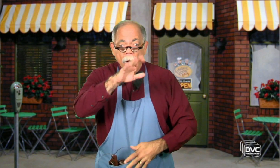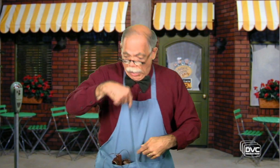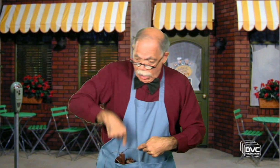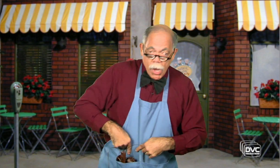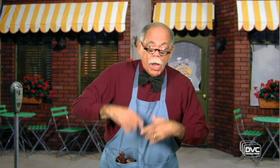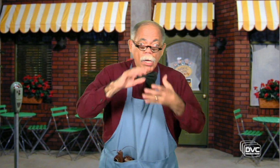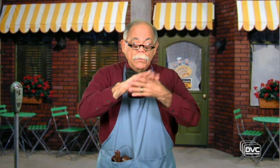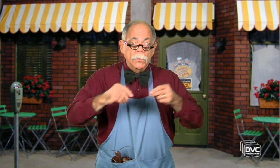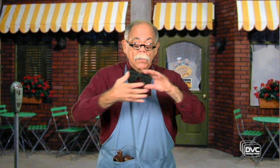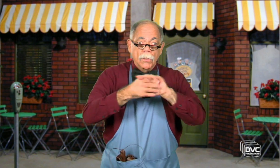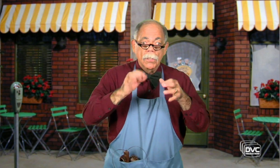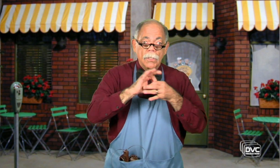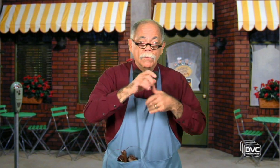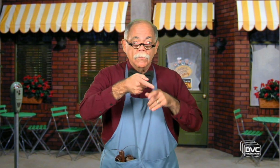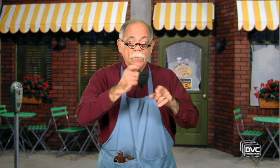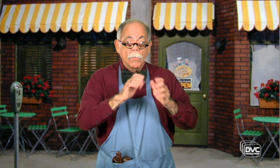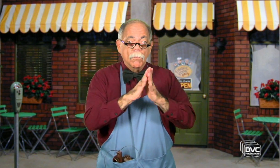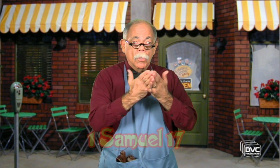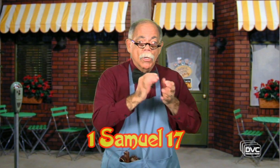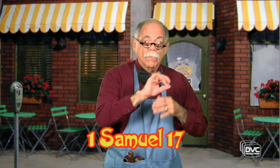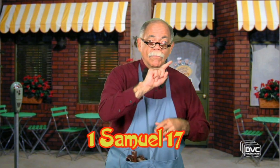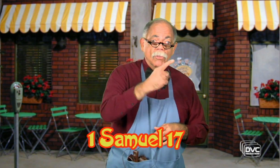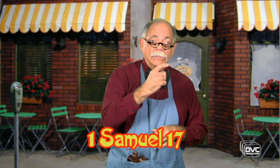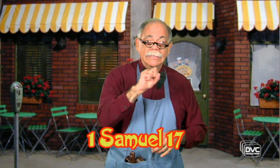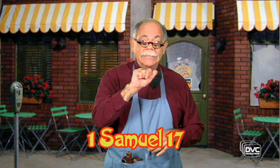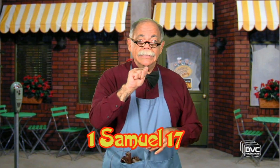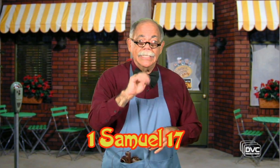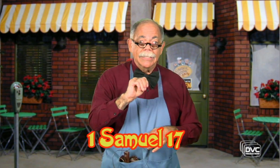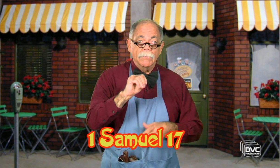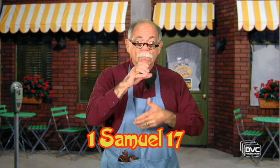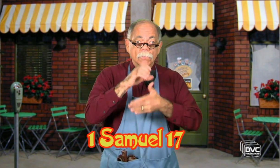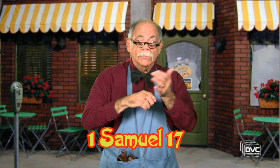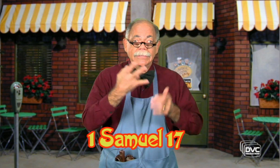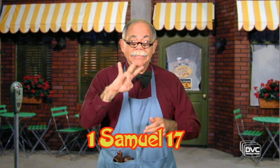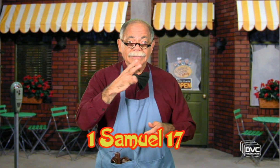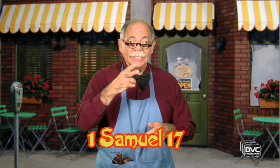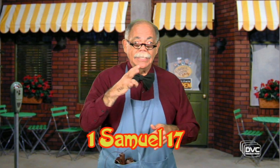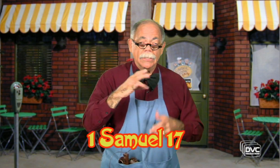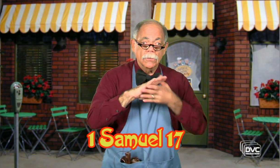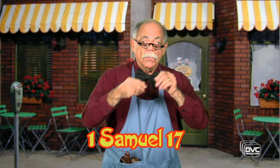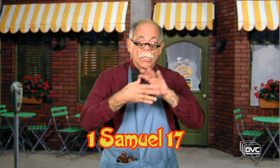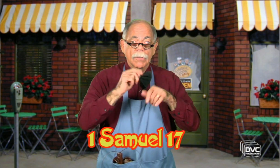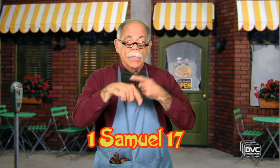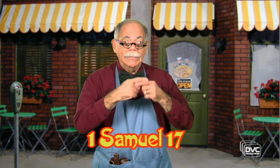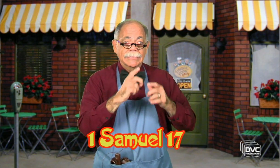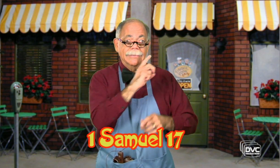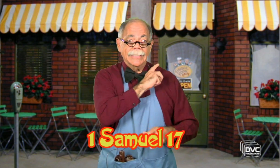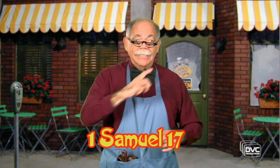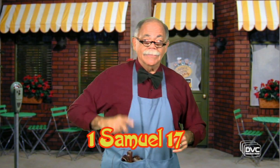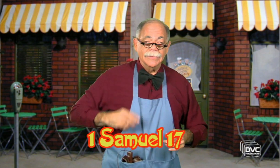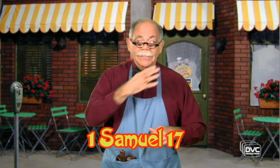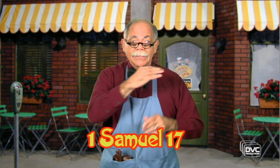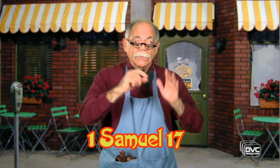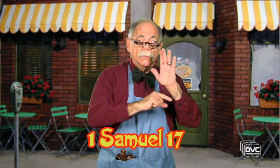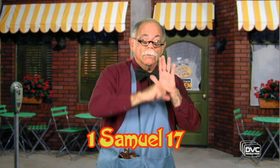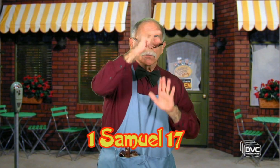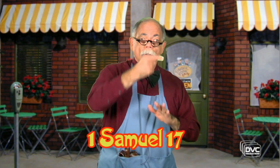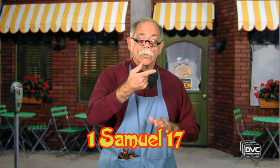Oh, hello. I have a story for you from 1 Samuel chapter 17, the story of a David and the